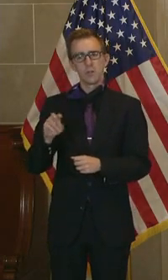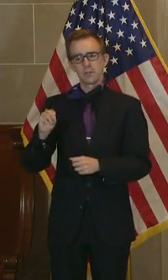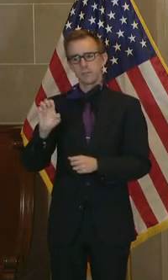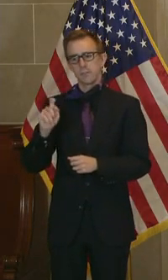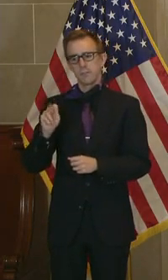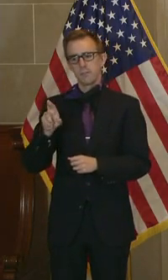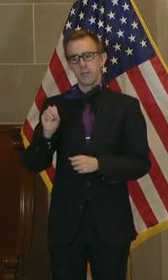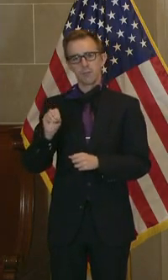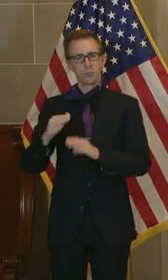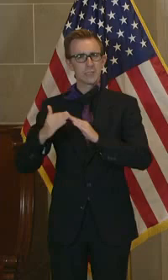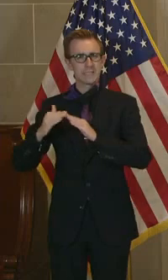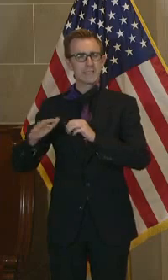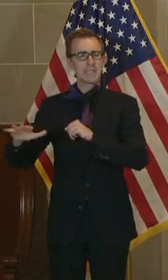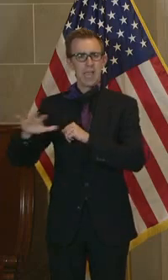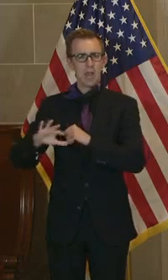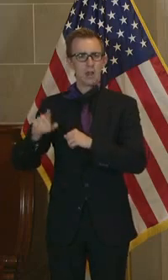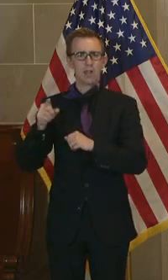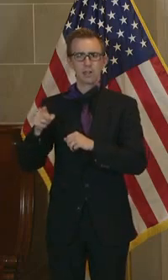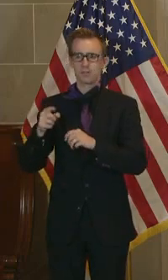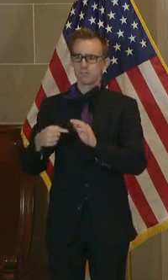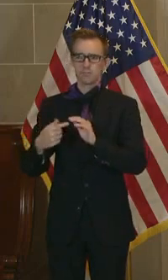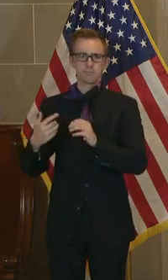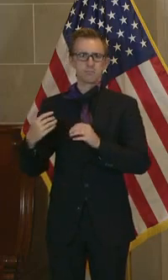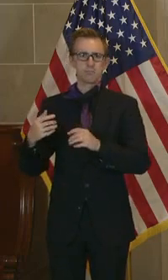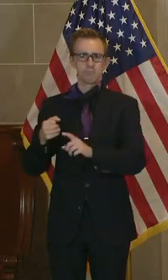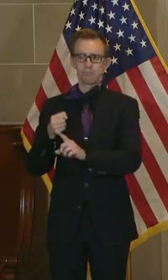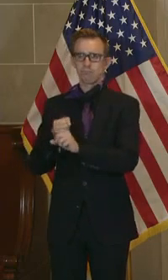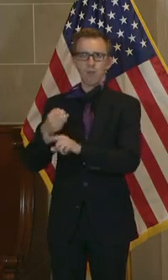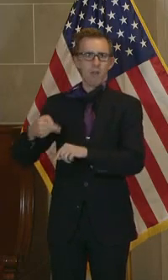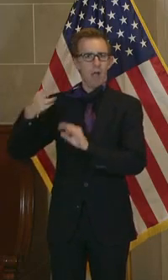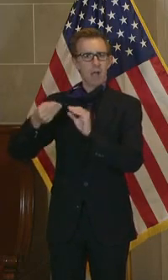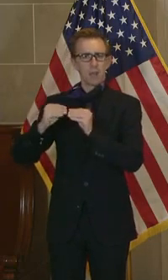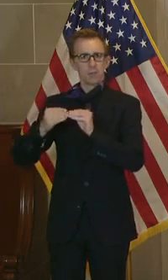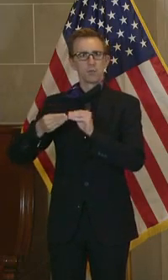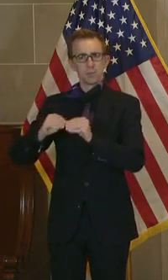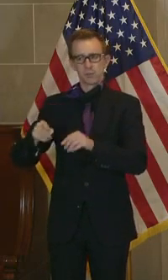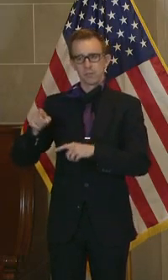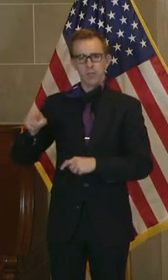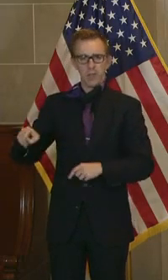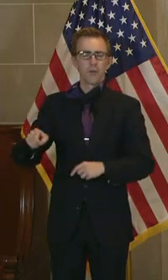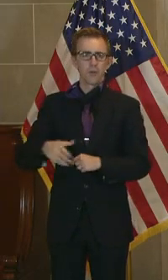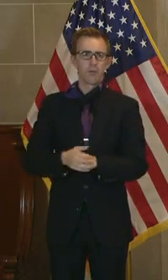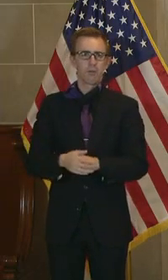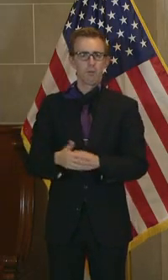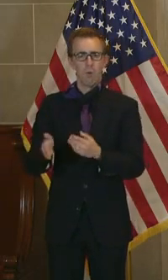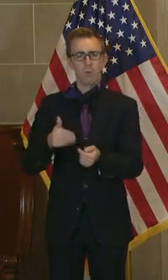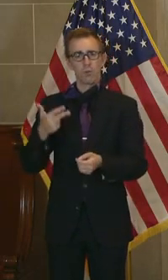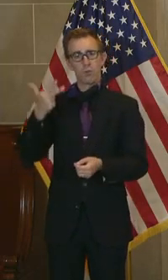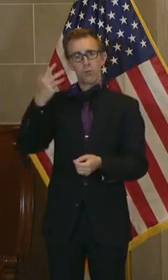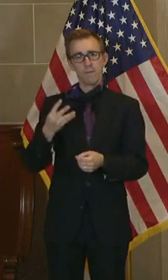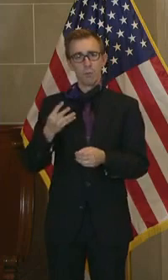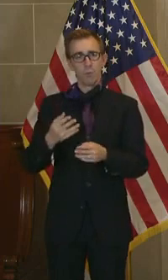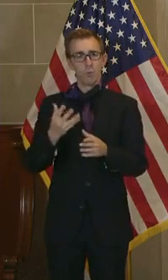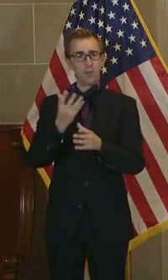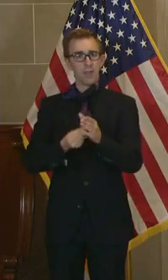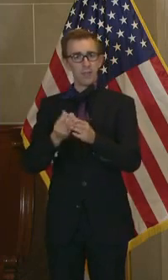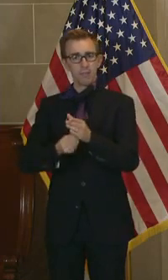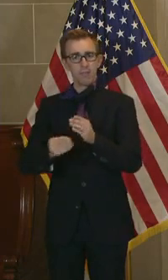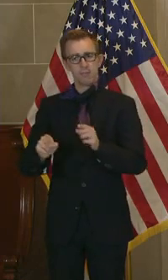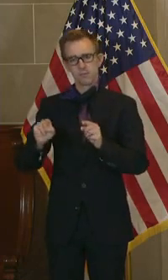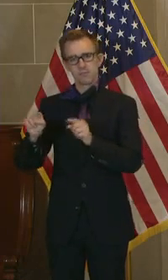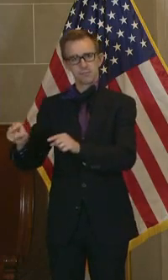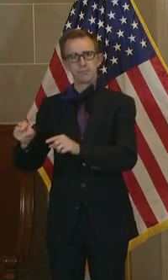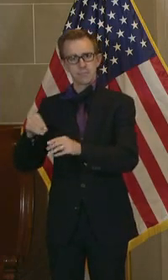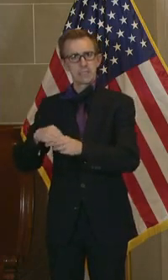metropolitan area has been at the forefront of the COVID-19 outbreak and has experienced nearly 3/4 of Missouri's deaths from the